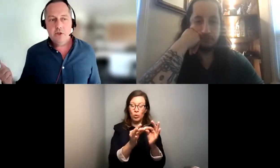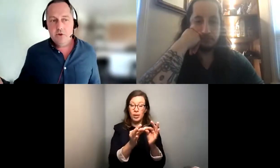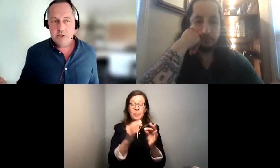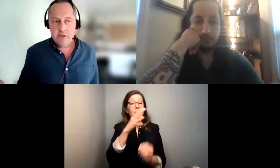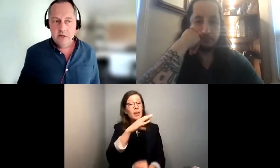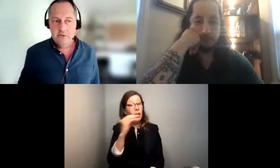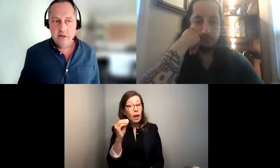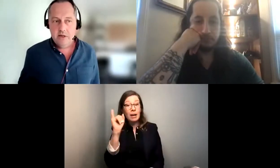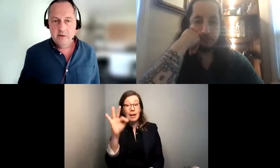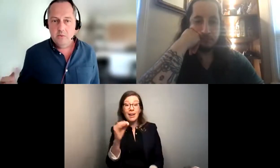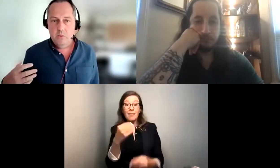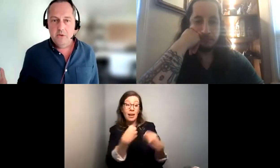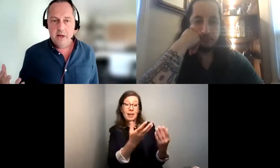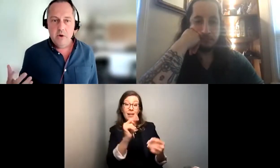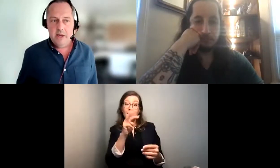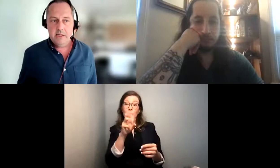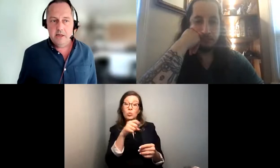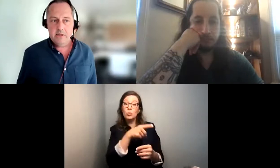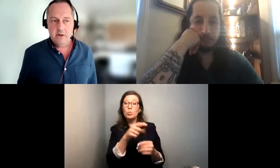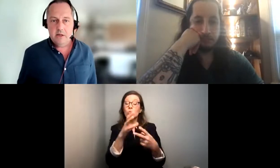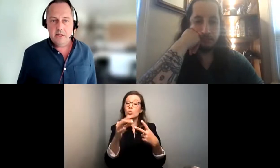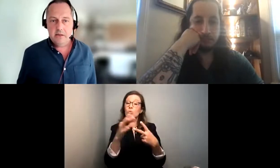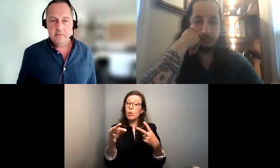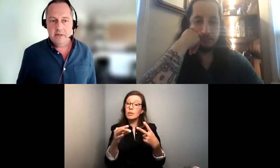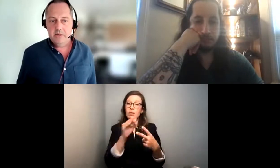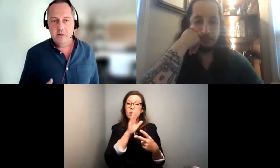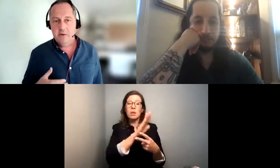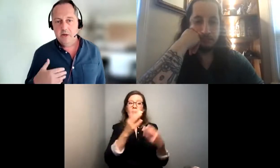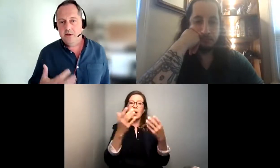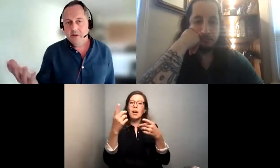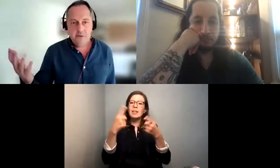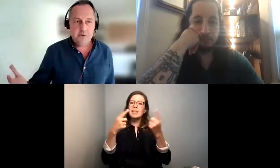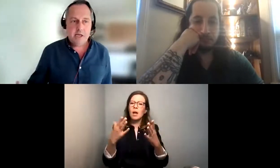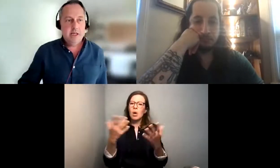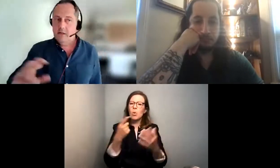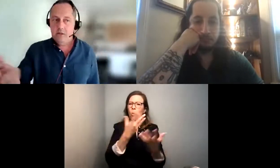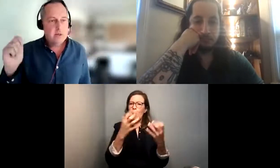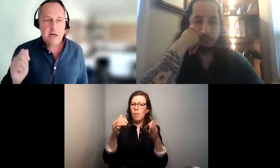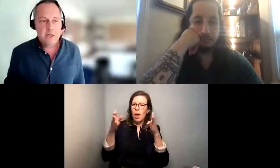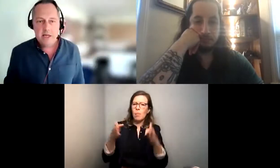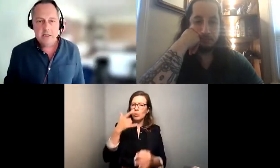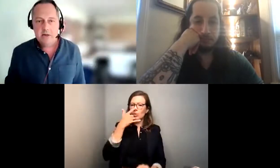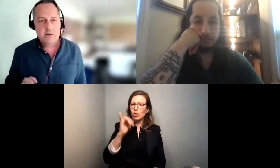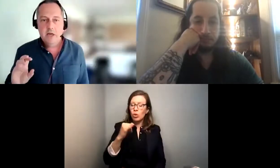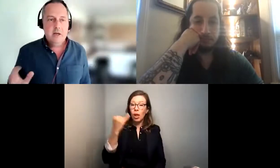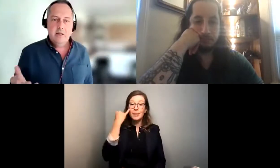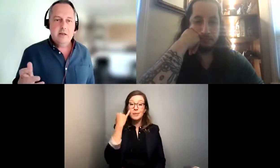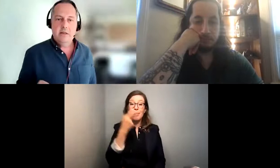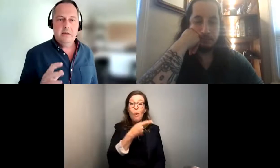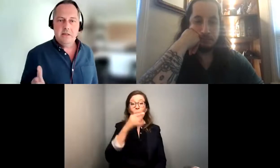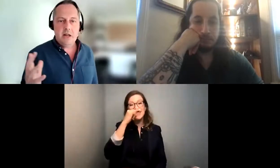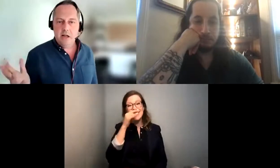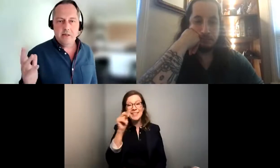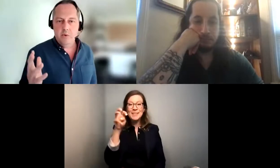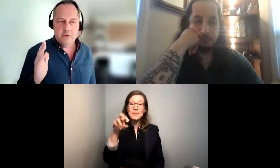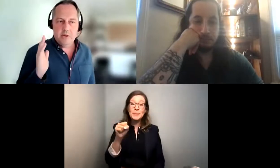user choice over what they want their signer to look like, you know, so you know, if you're a kid, then you can have a kid. You know,